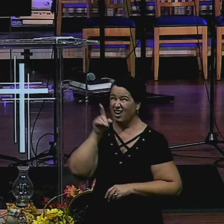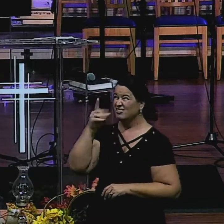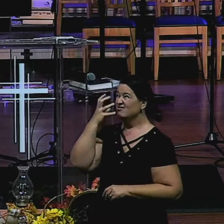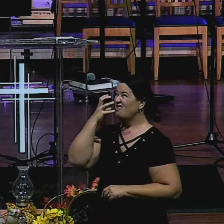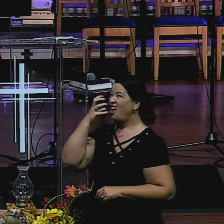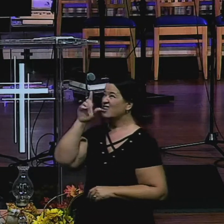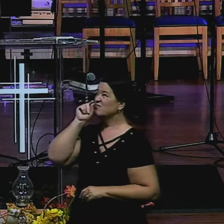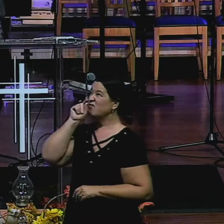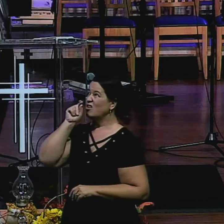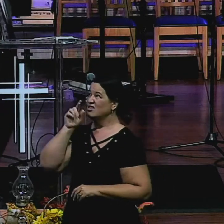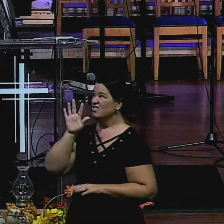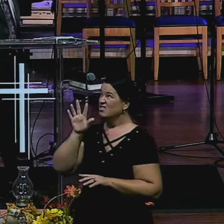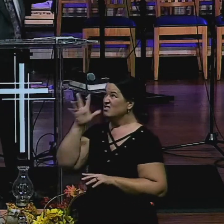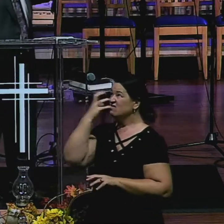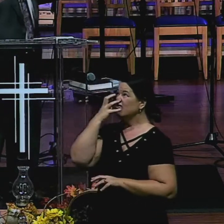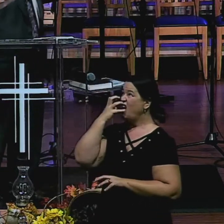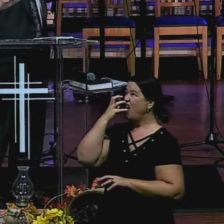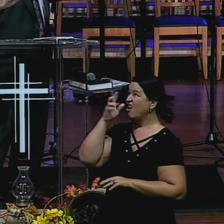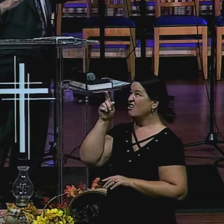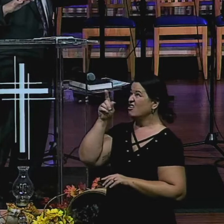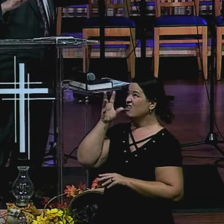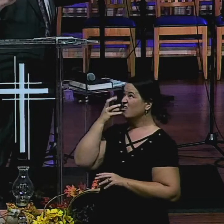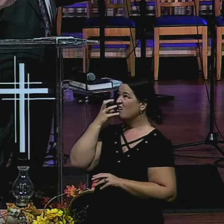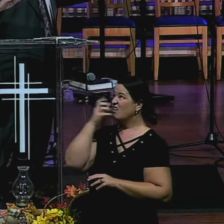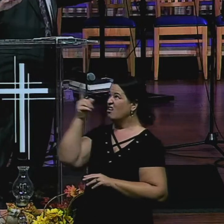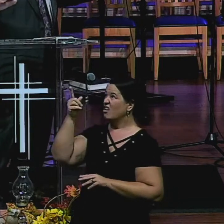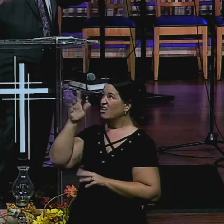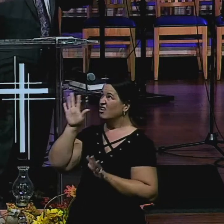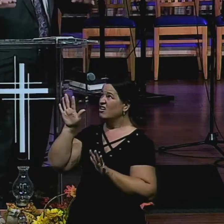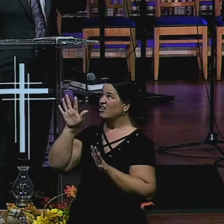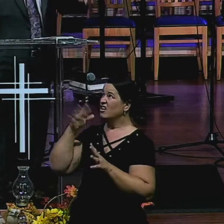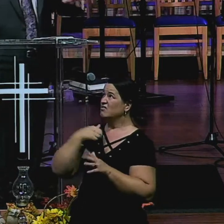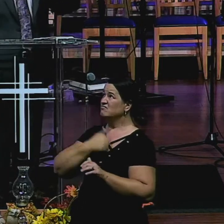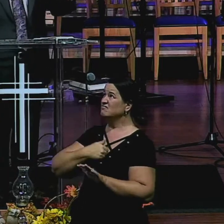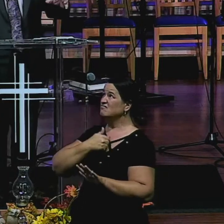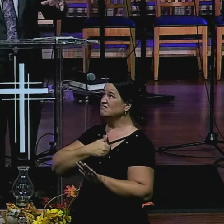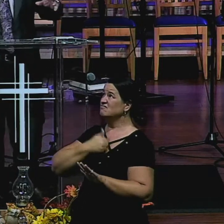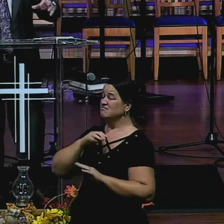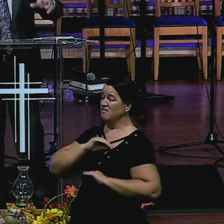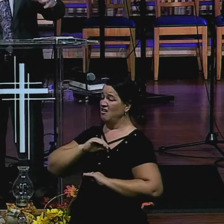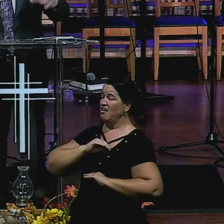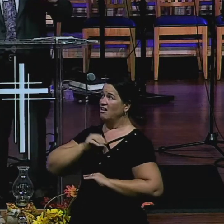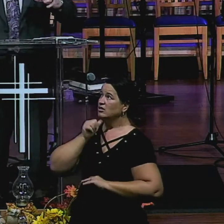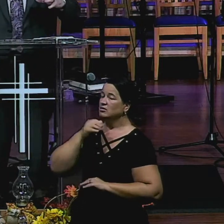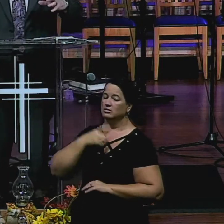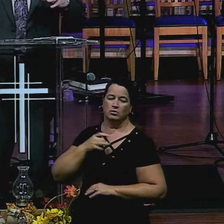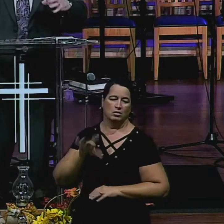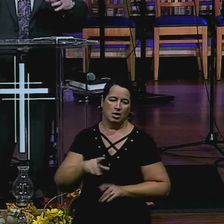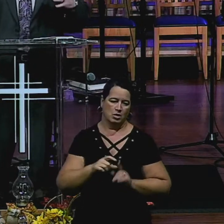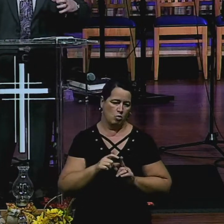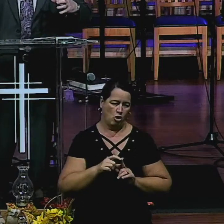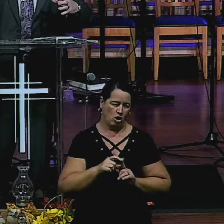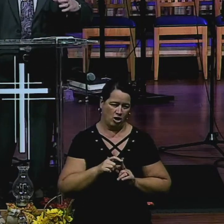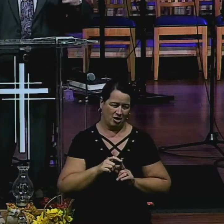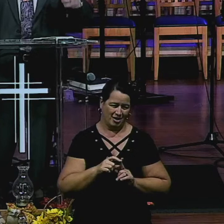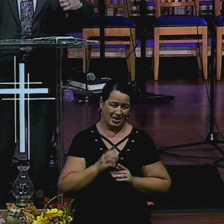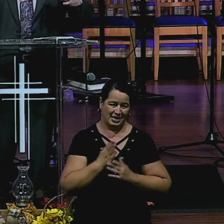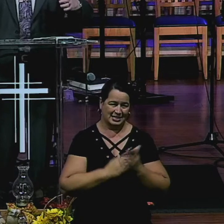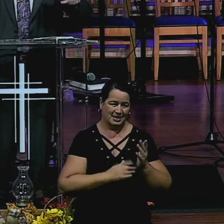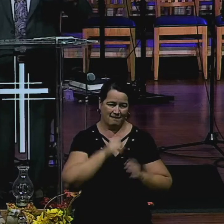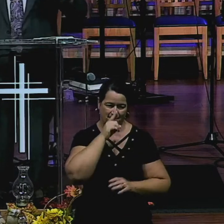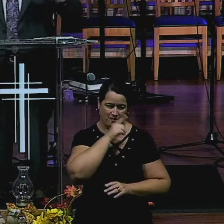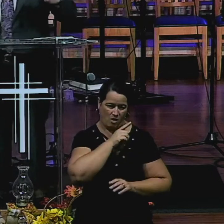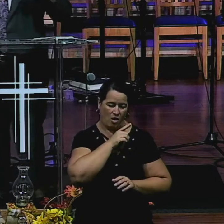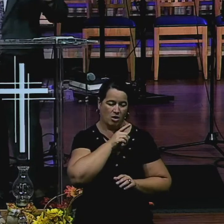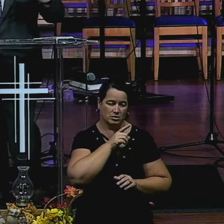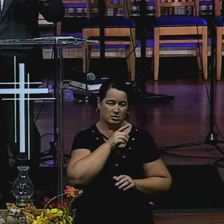bird or something. God is this angry mogul that has to be satisfied, and they don't like the word. And there are some false gods who are out there who, quite